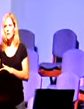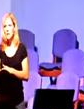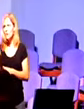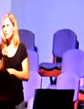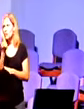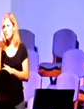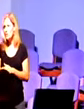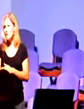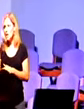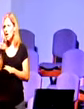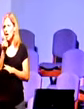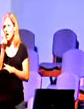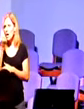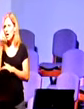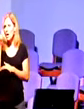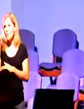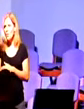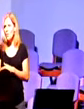blessing to